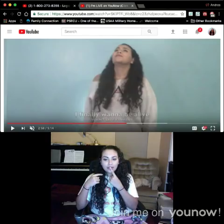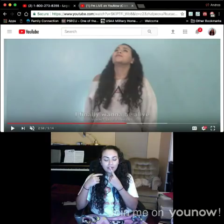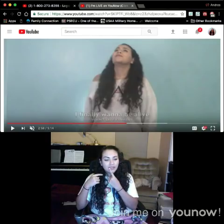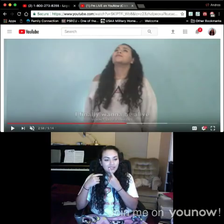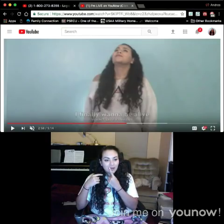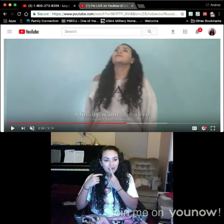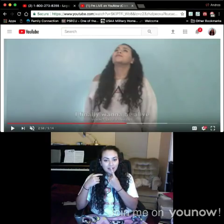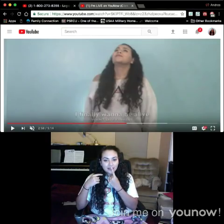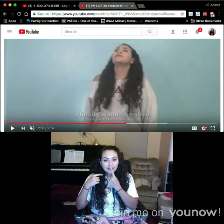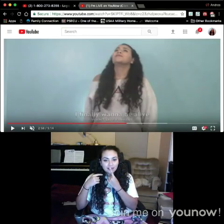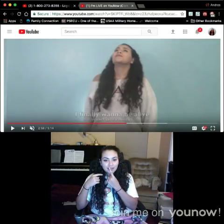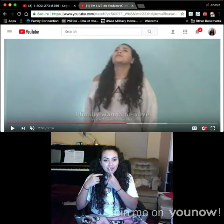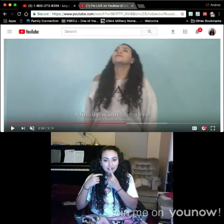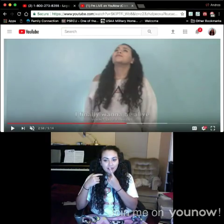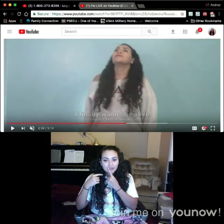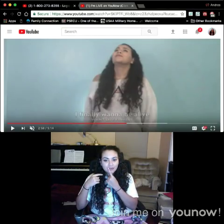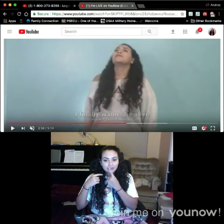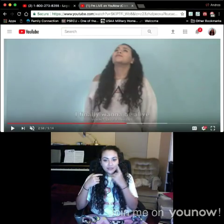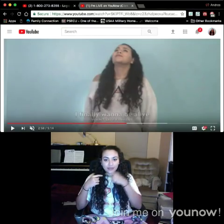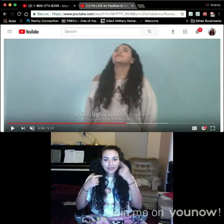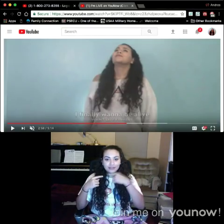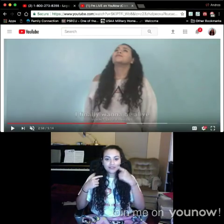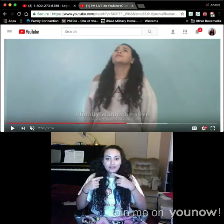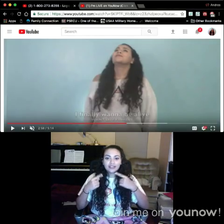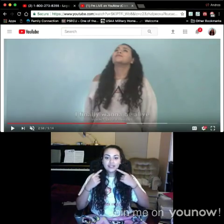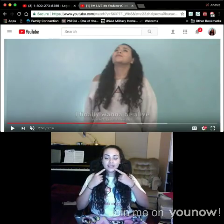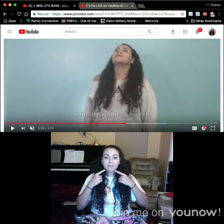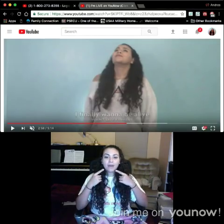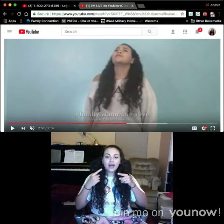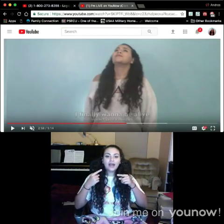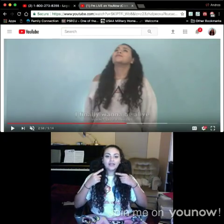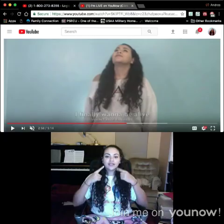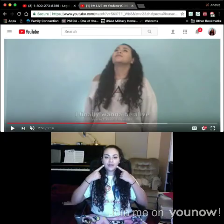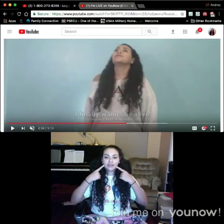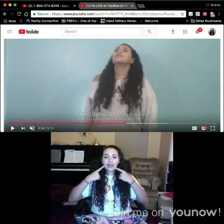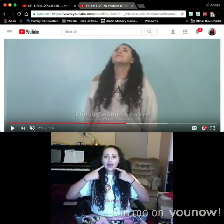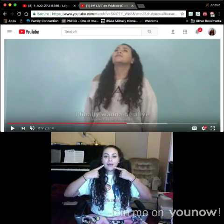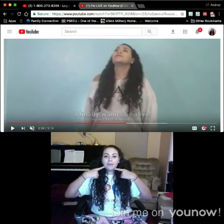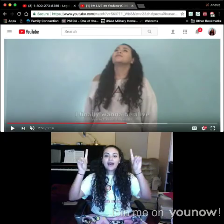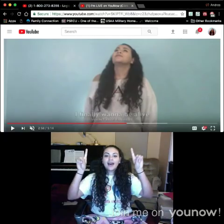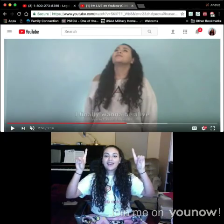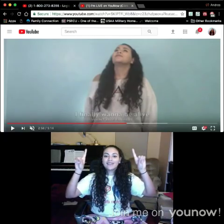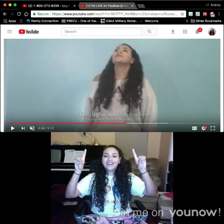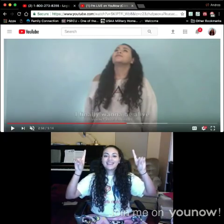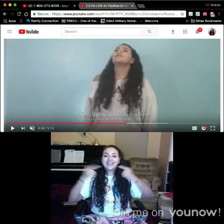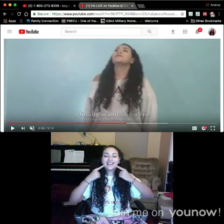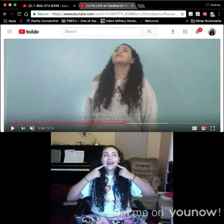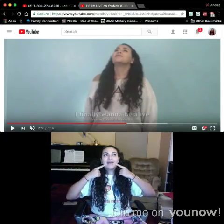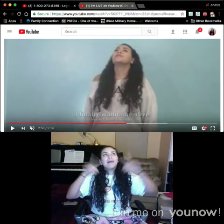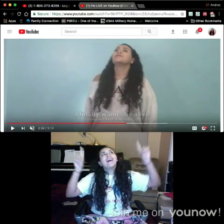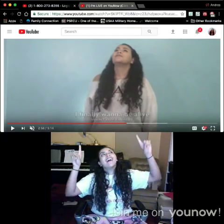mouth. What is that called? You know, like the facial is like a pa. So it's like, pa,